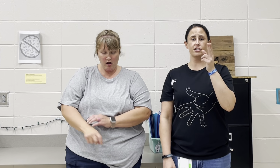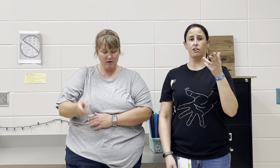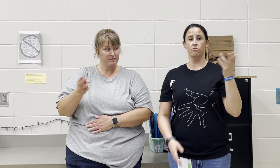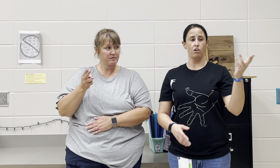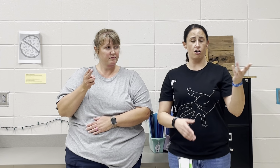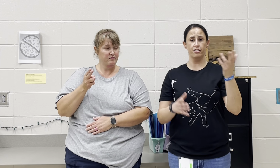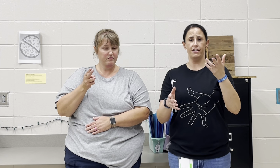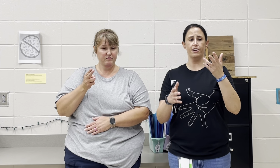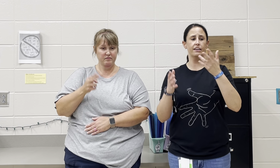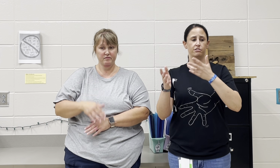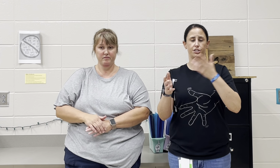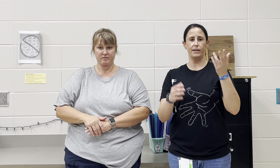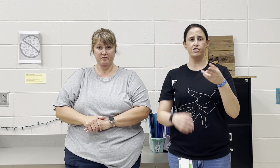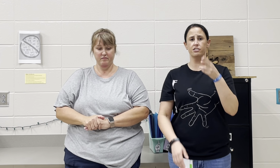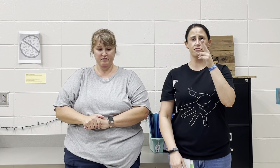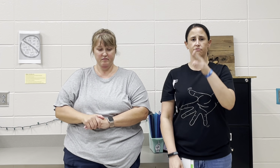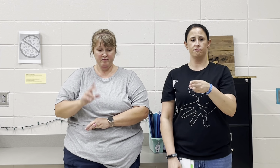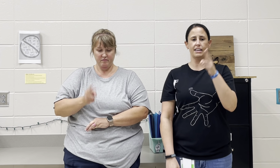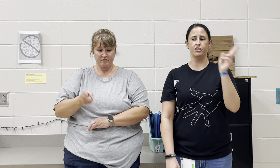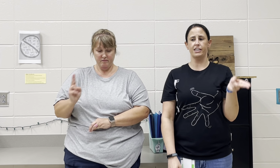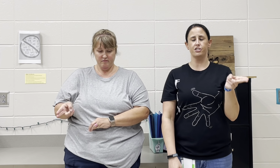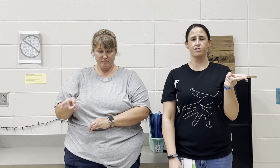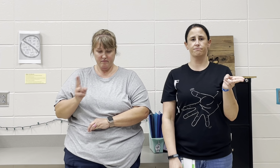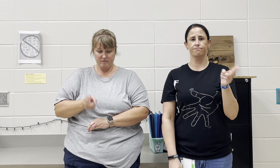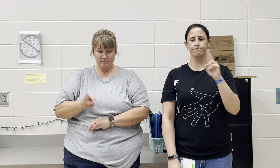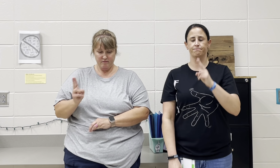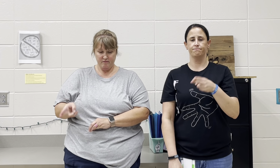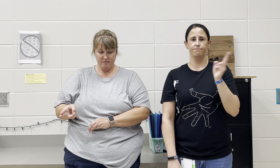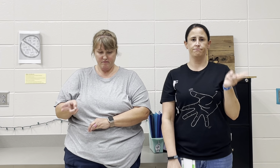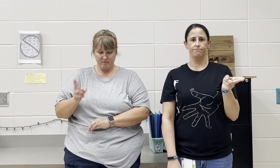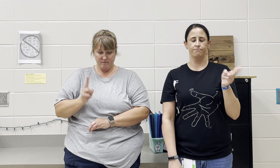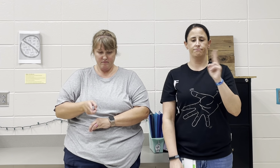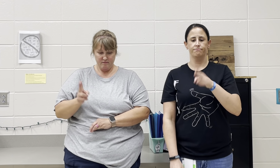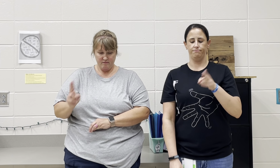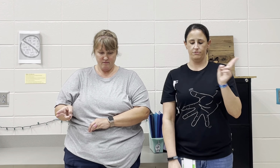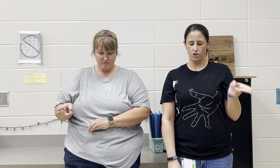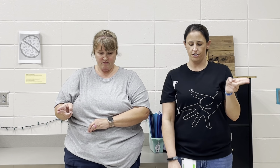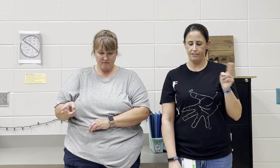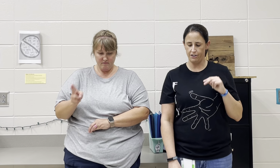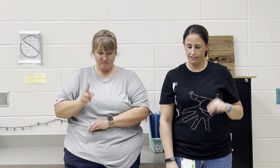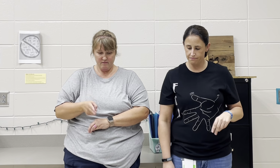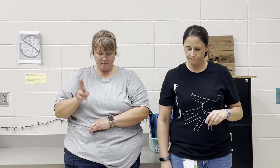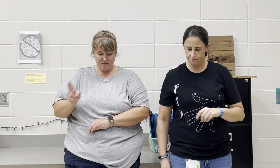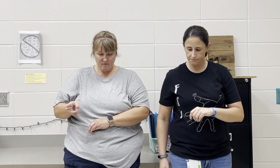so hard of hearing, 2 H's, HH. Hard of hearing.